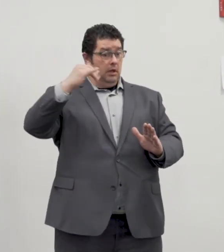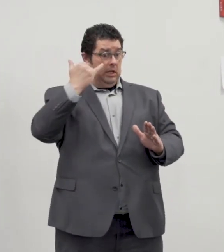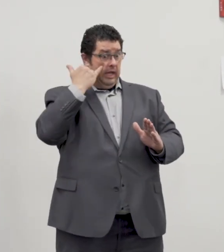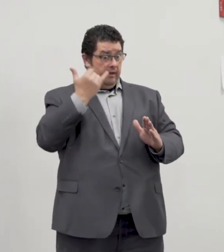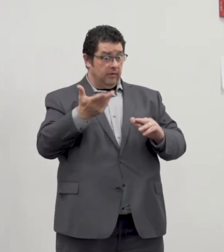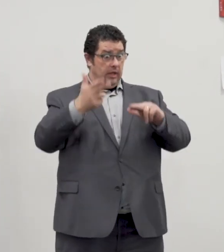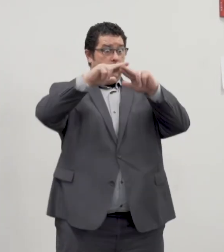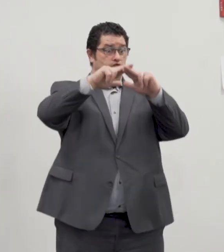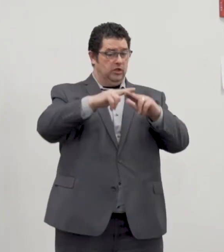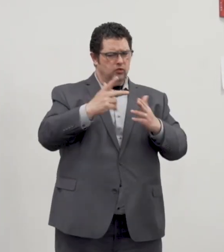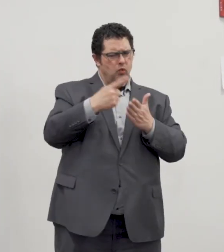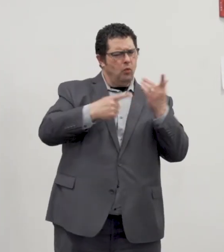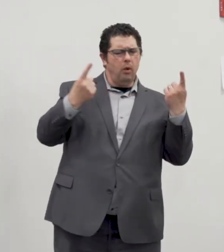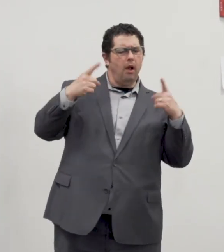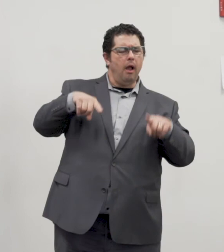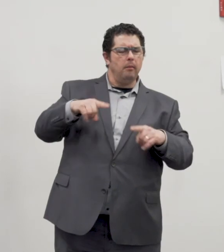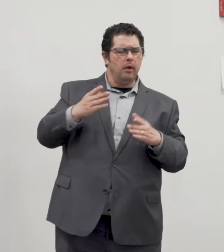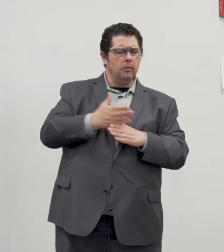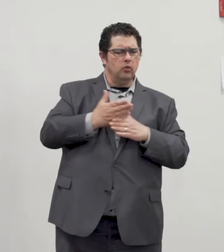what happens between now and the 19th?